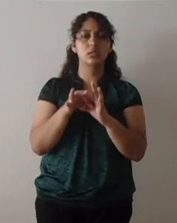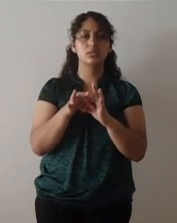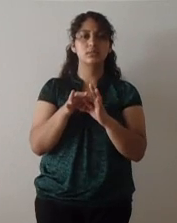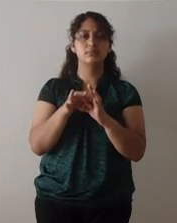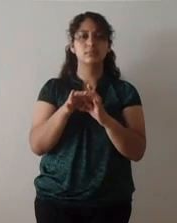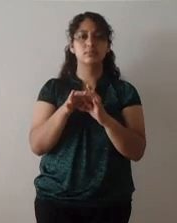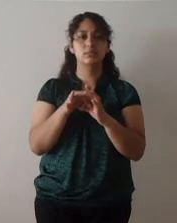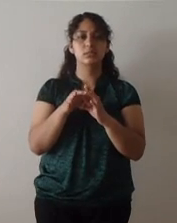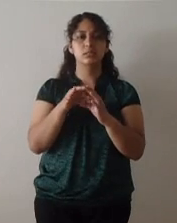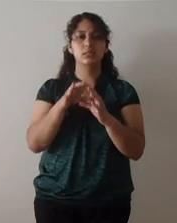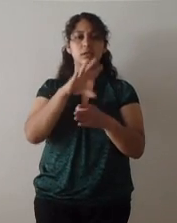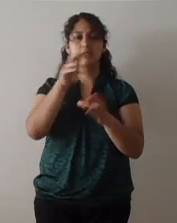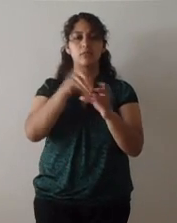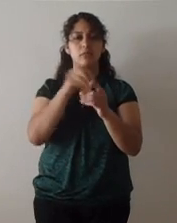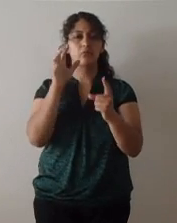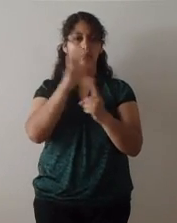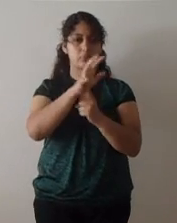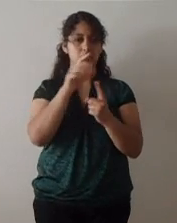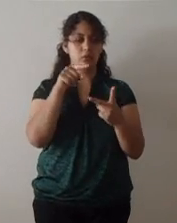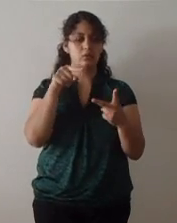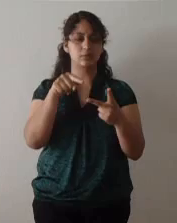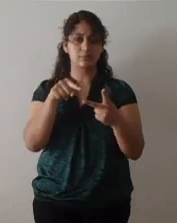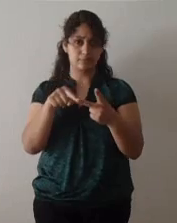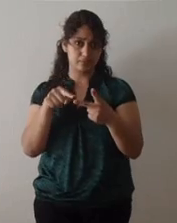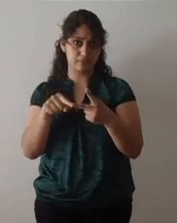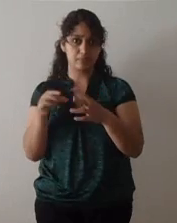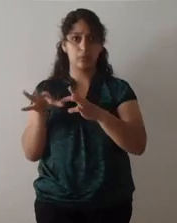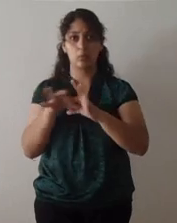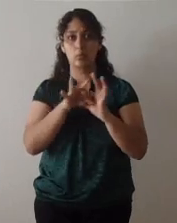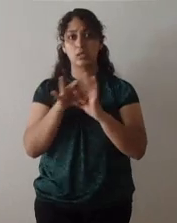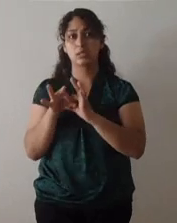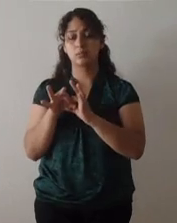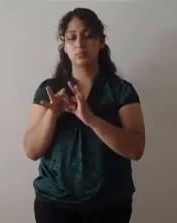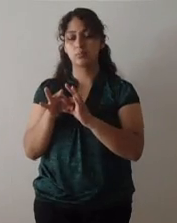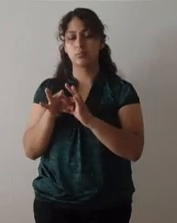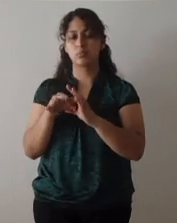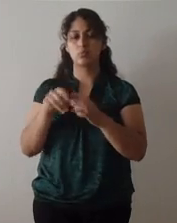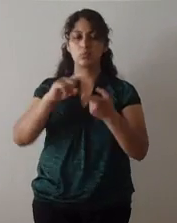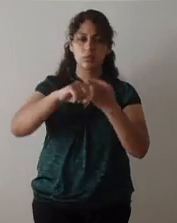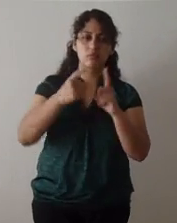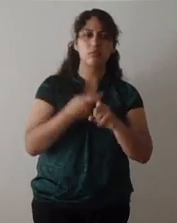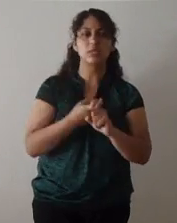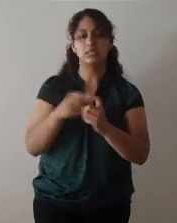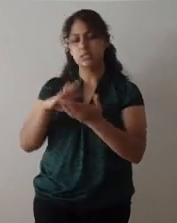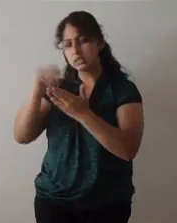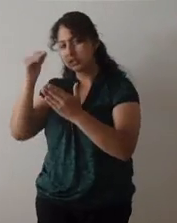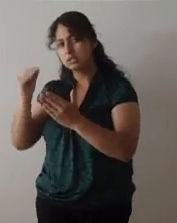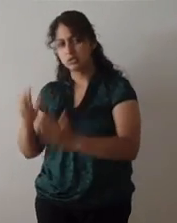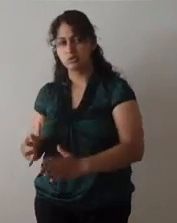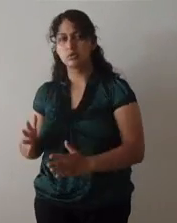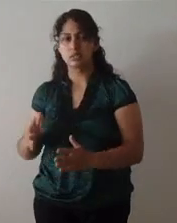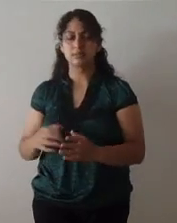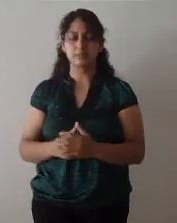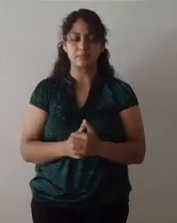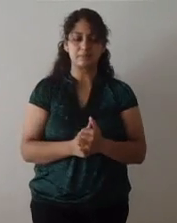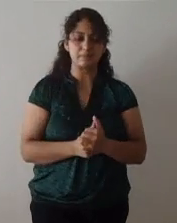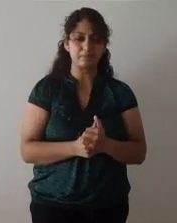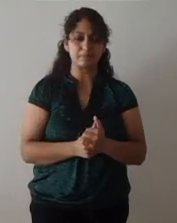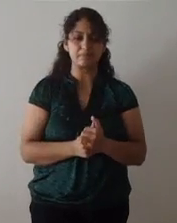close friendships or chumships that occur when mutual needs for intimacy are met. The first friendship